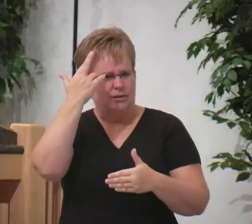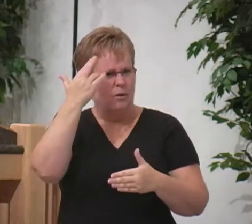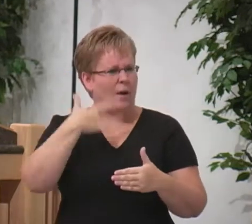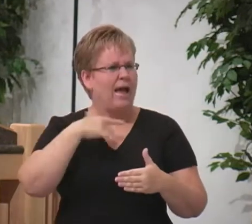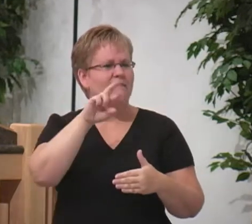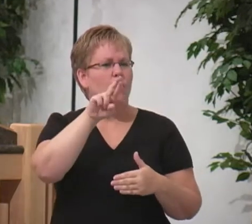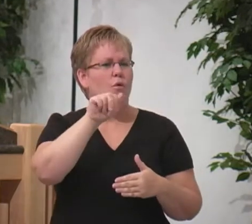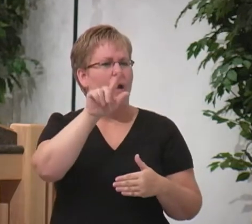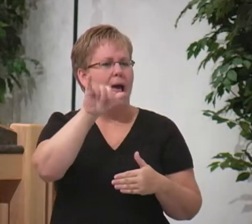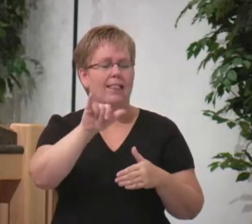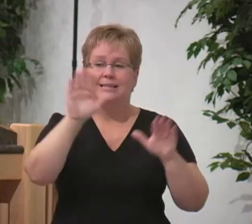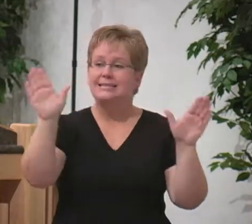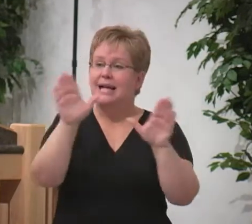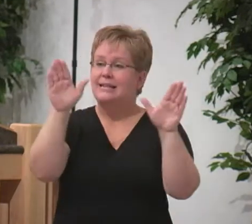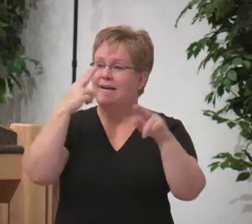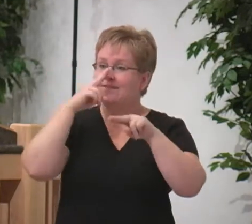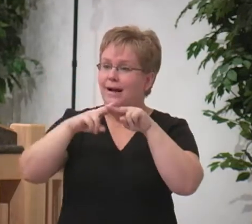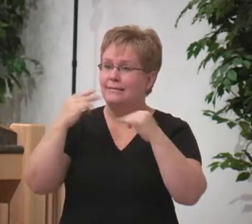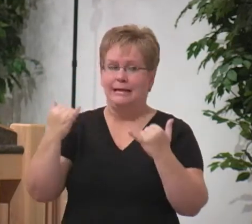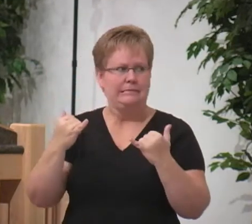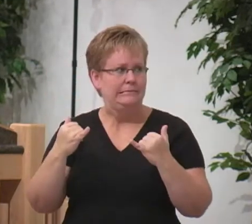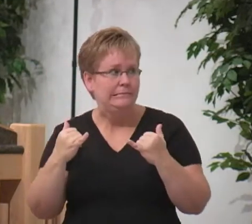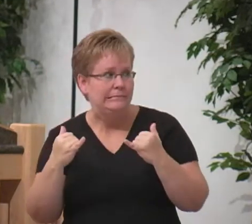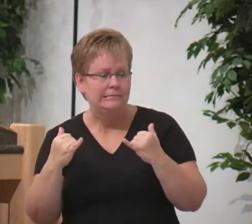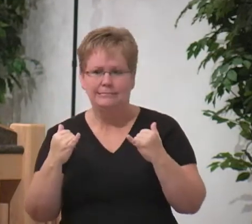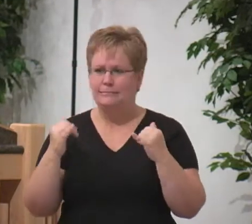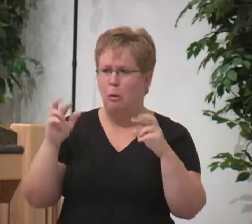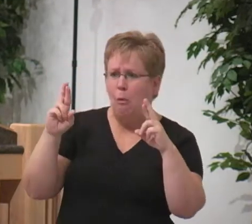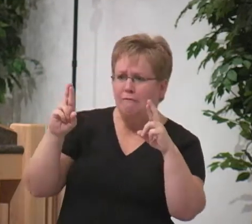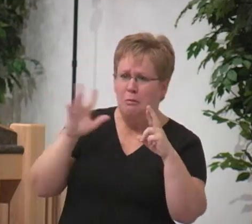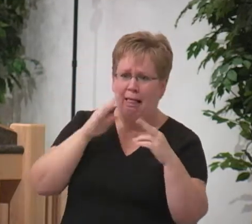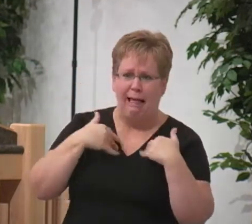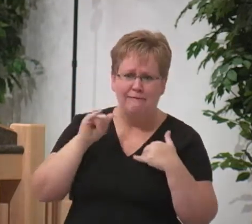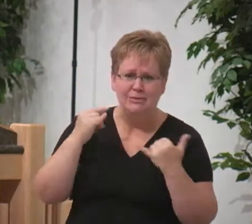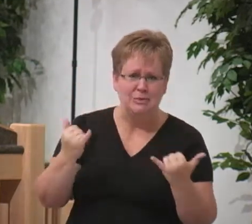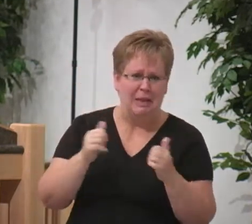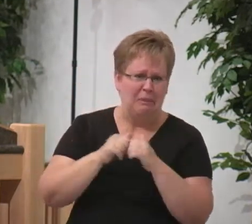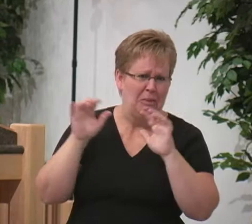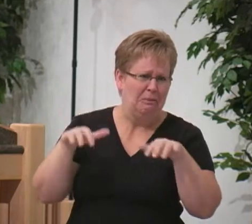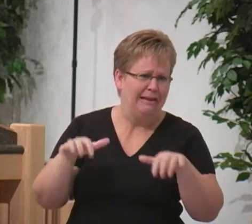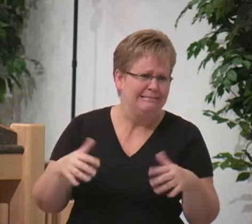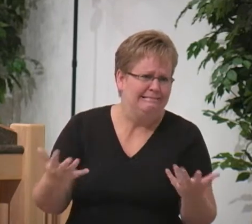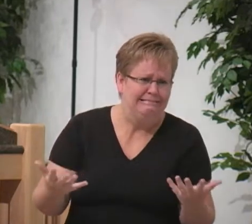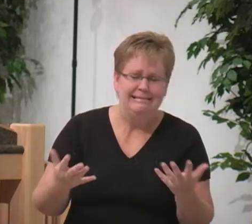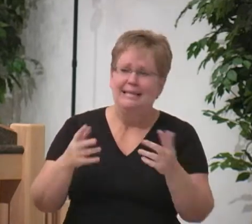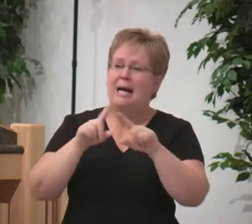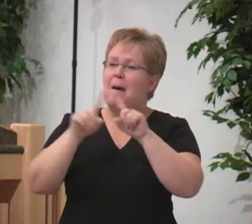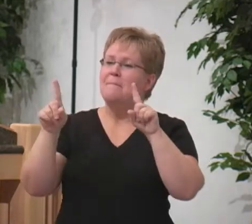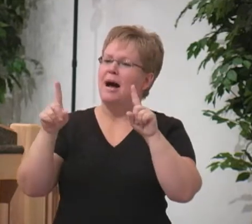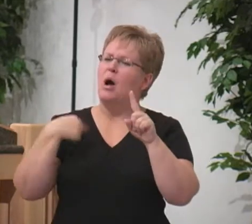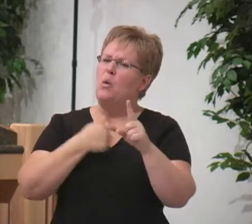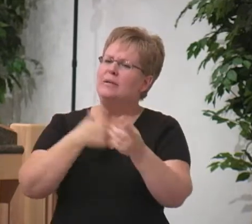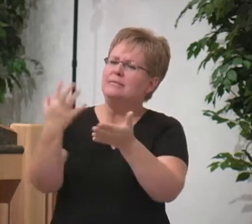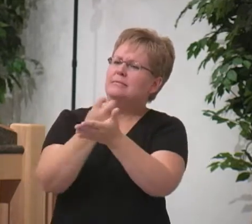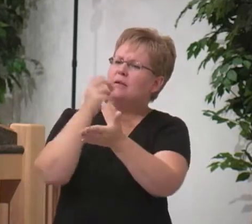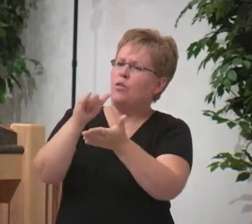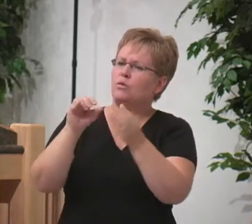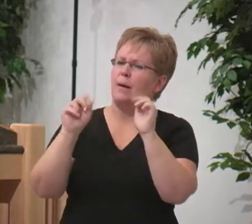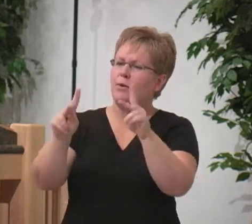Rally Sunday Fun Day, which hopefully will still happen today with the rain. But we do these activities not just so people can have a fun